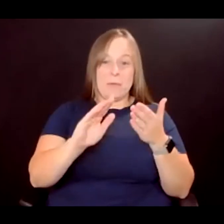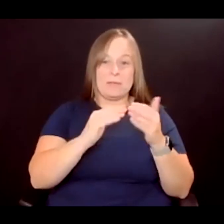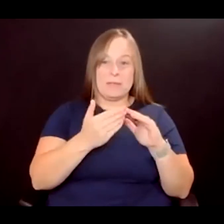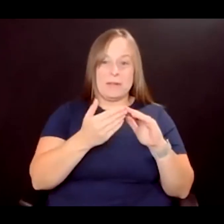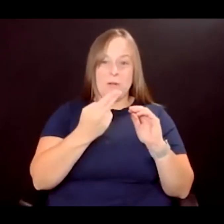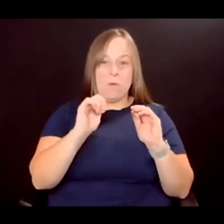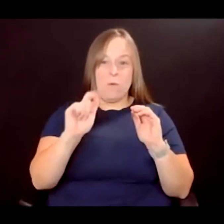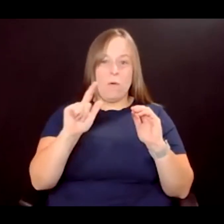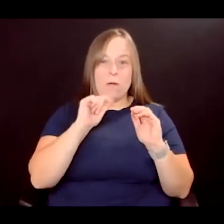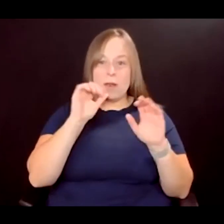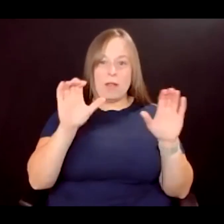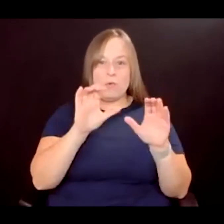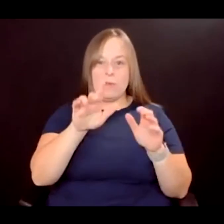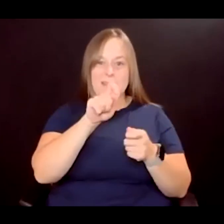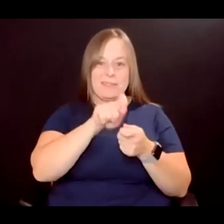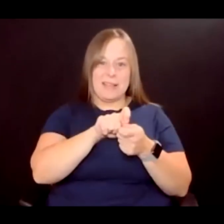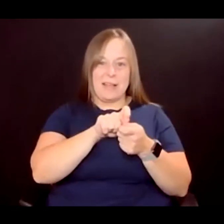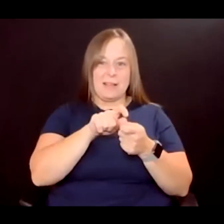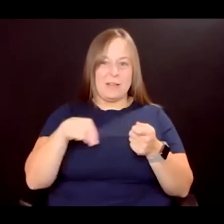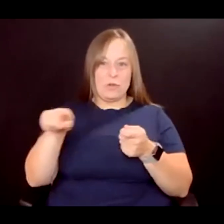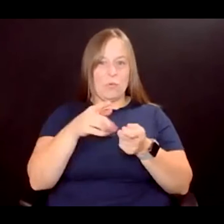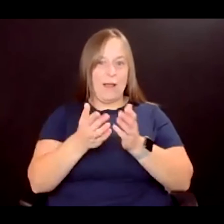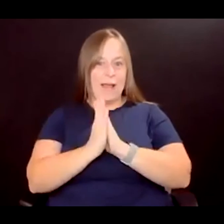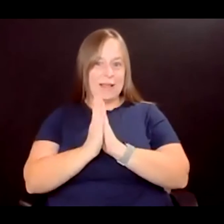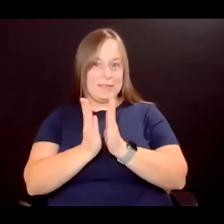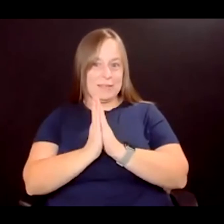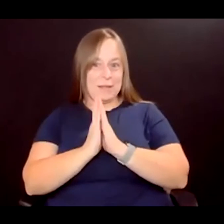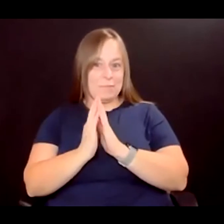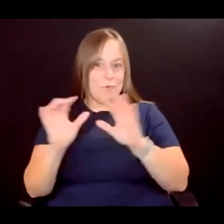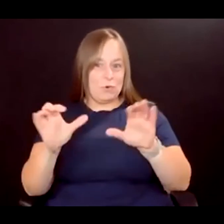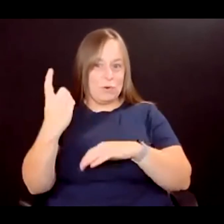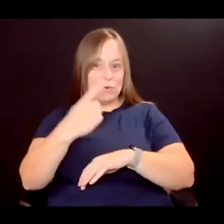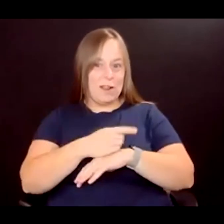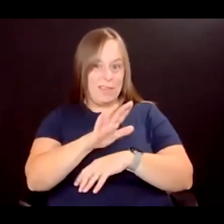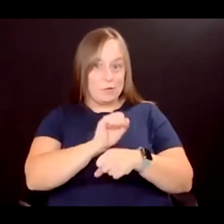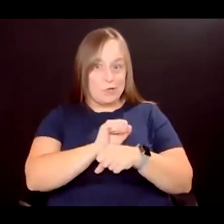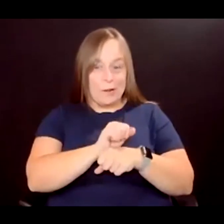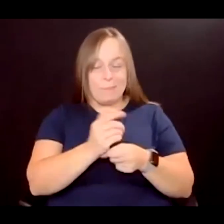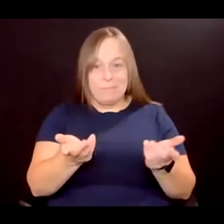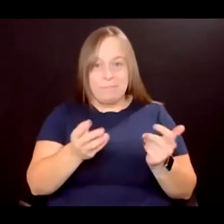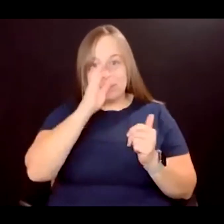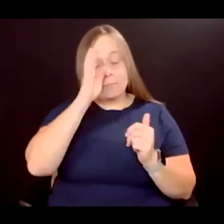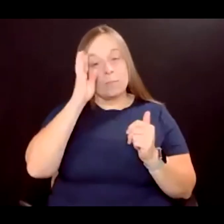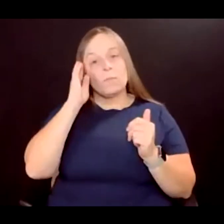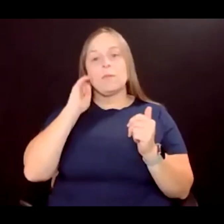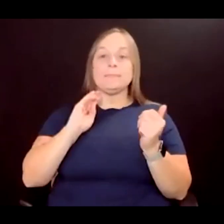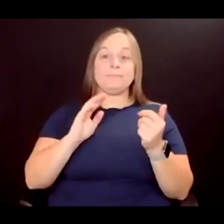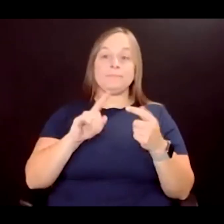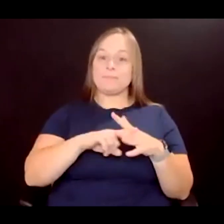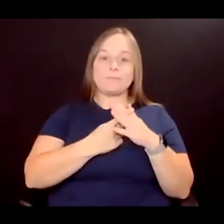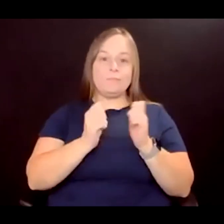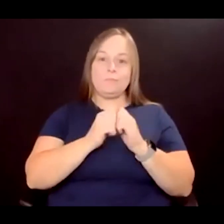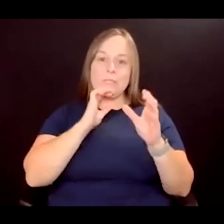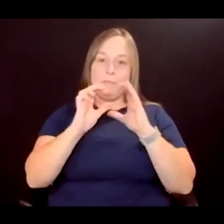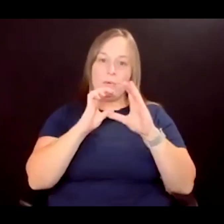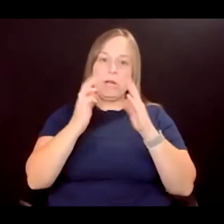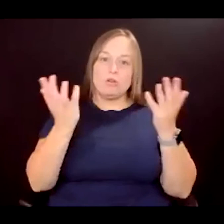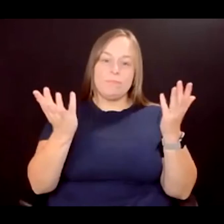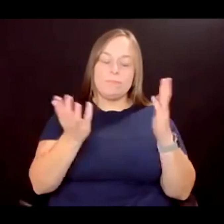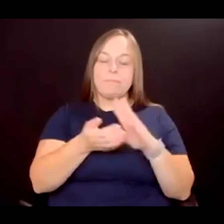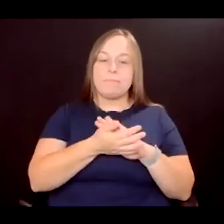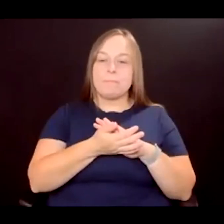salt and anything that gets scooped up and put in. but it's all going to end up there anyway. through the Well, I storm know. sewer system. So, Well, yeah.